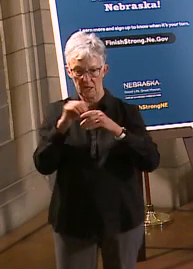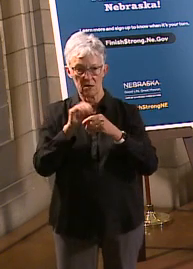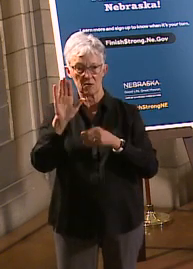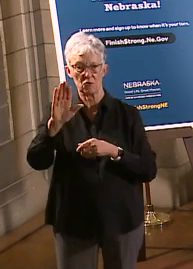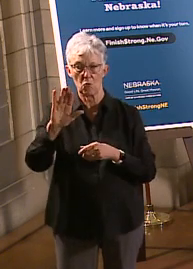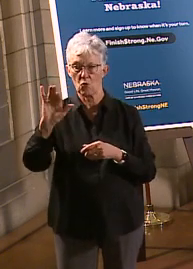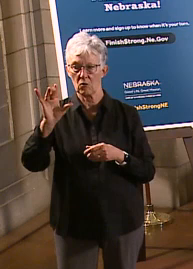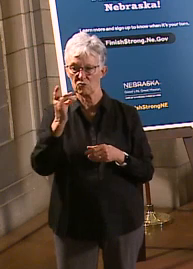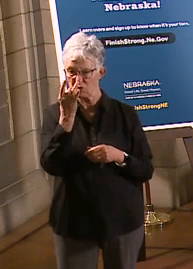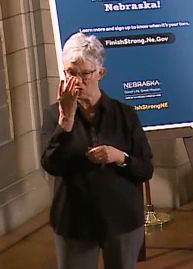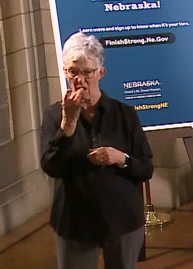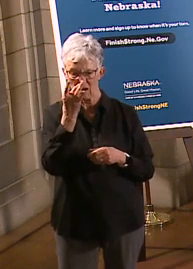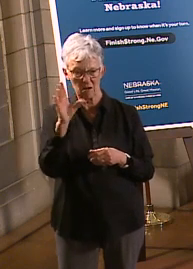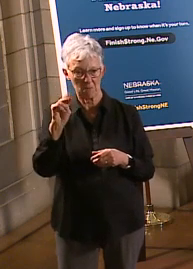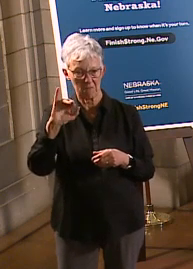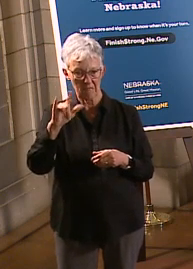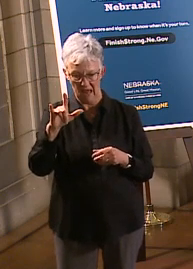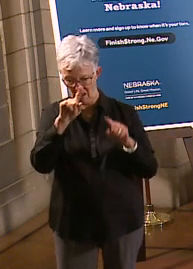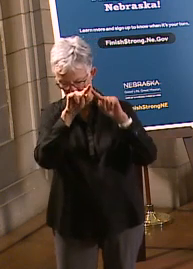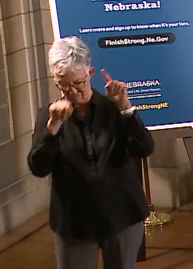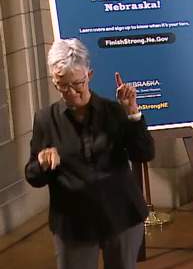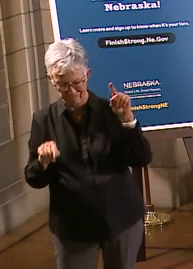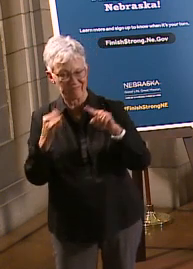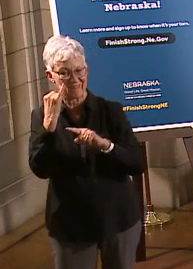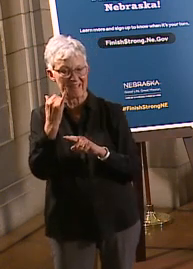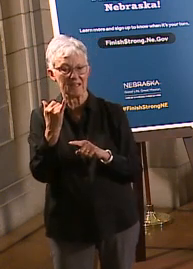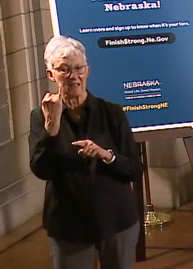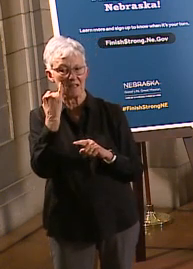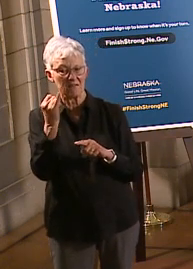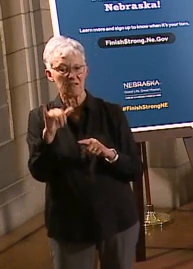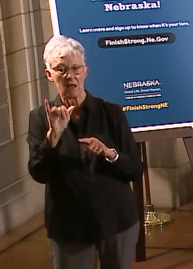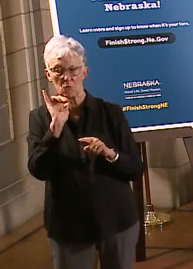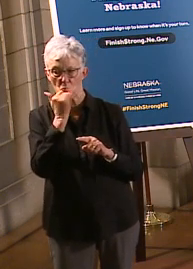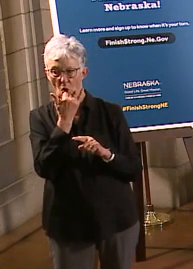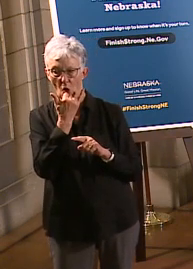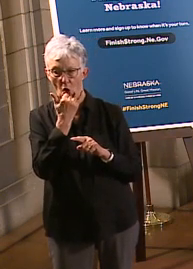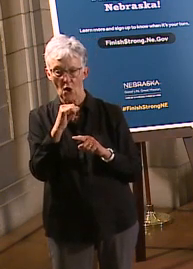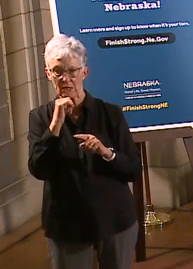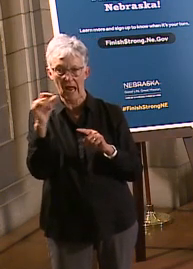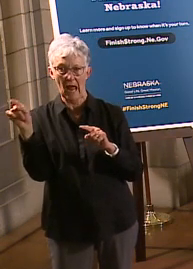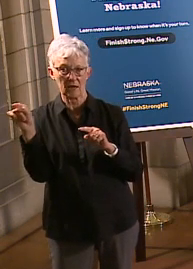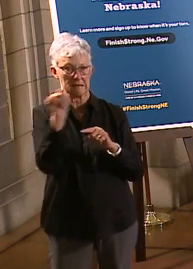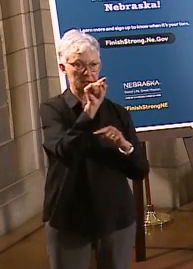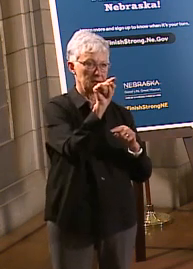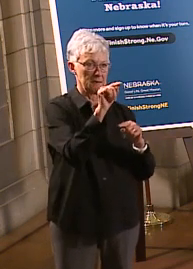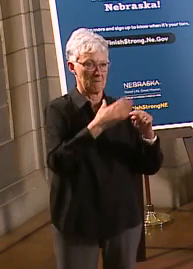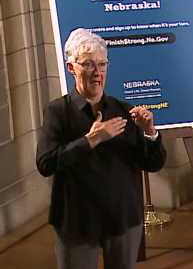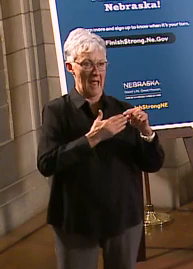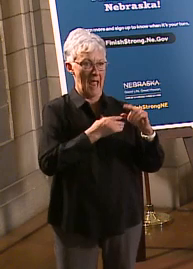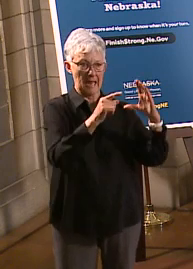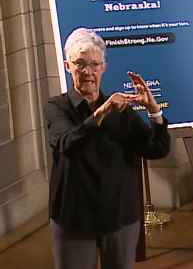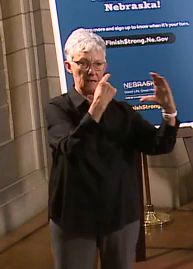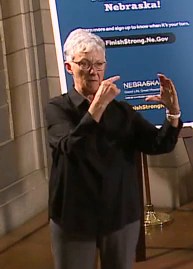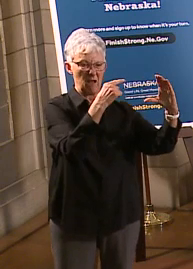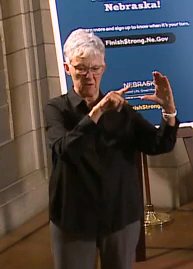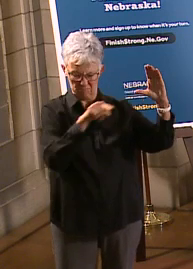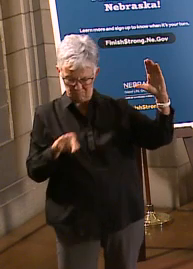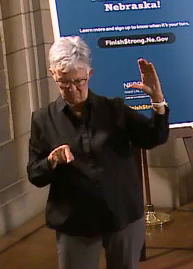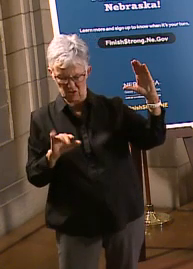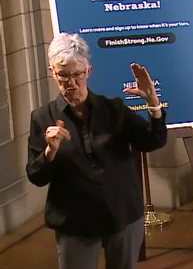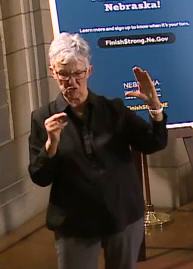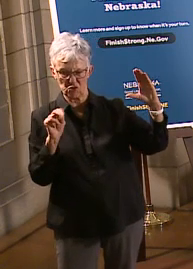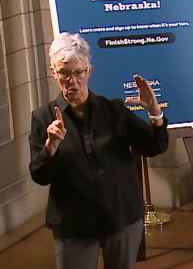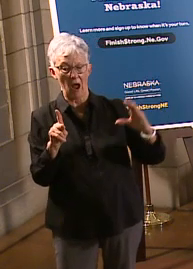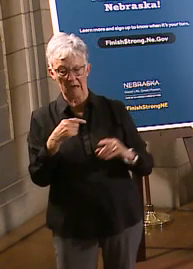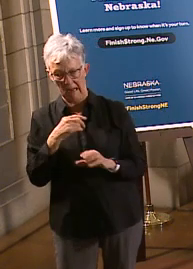in for you. And then basically it just says hello and your name and you're eligible, and then click here for this